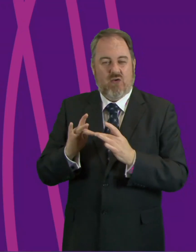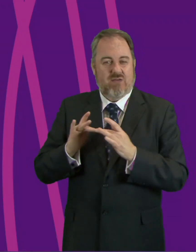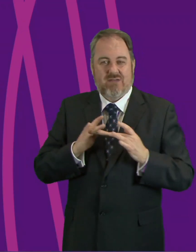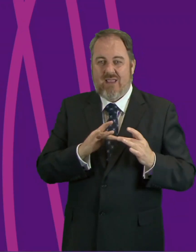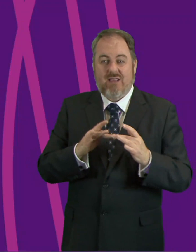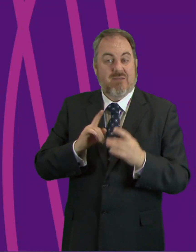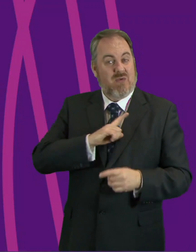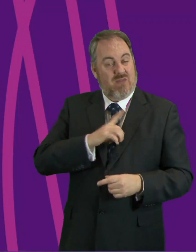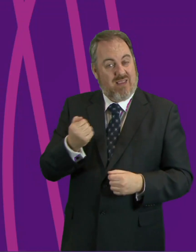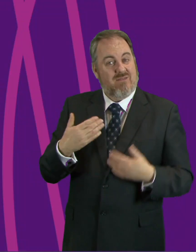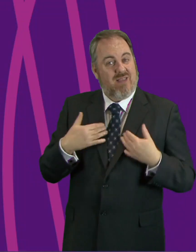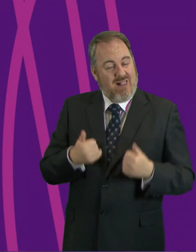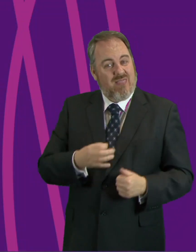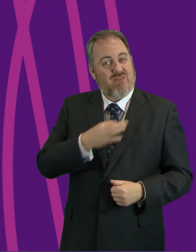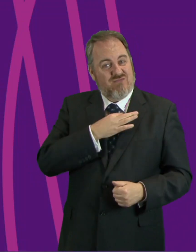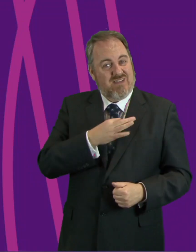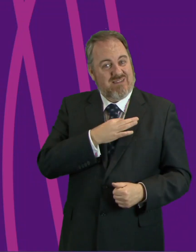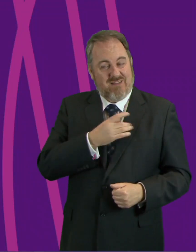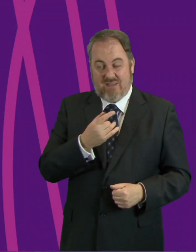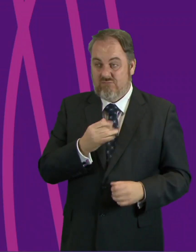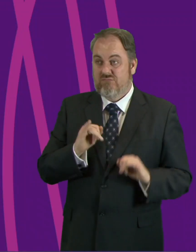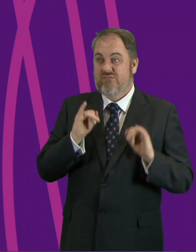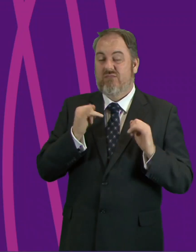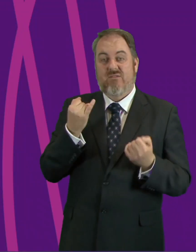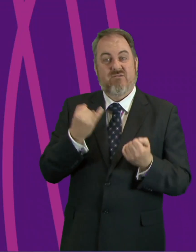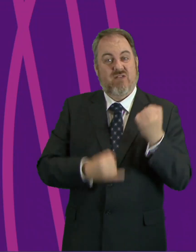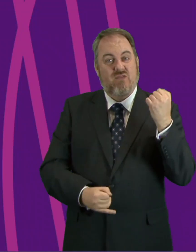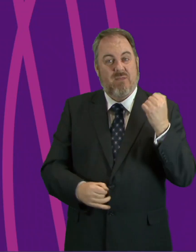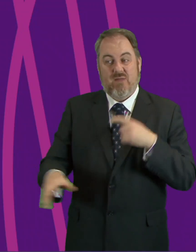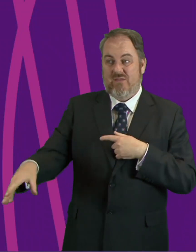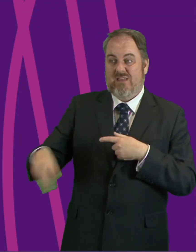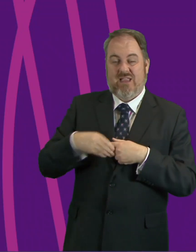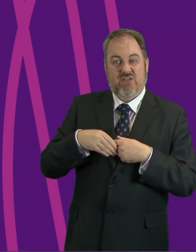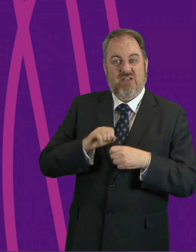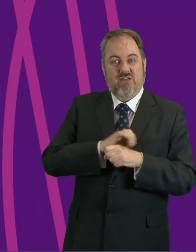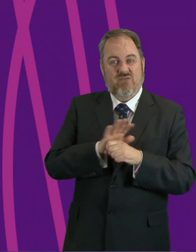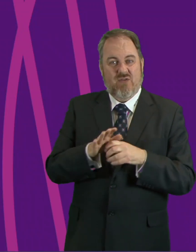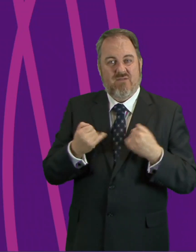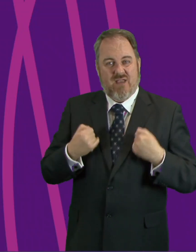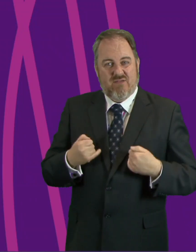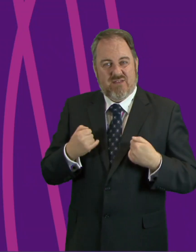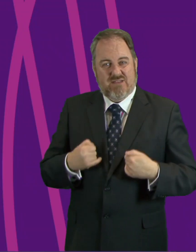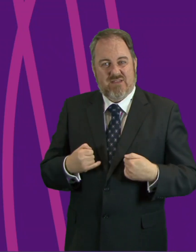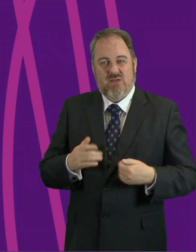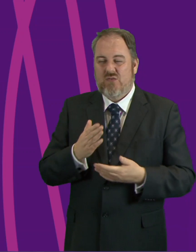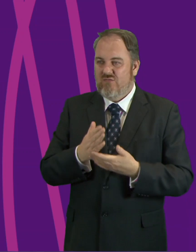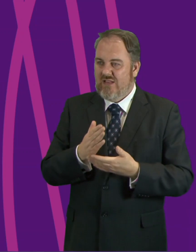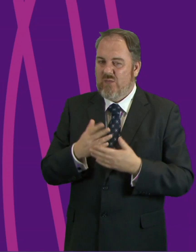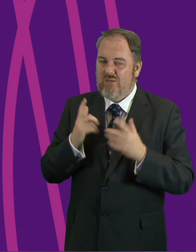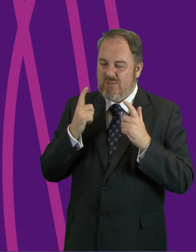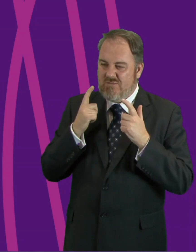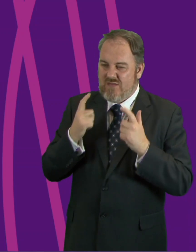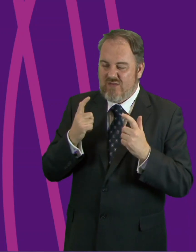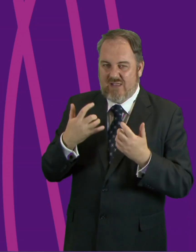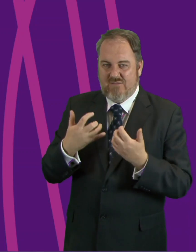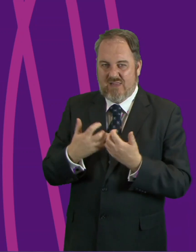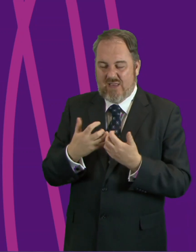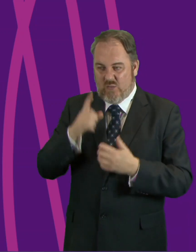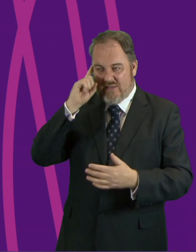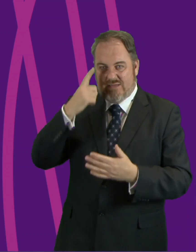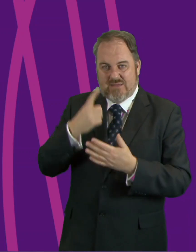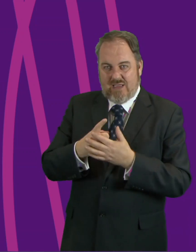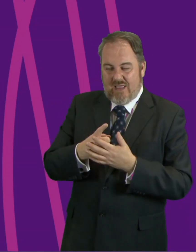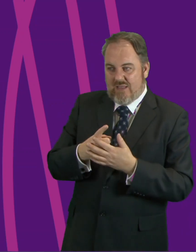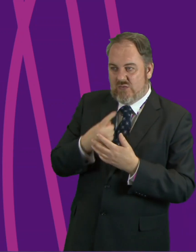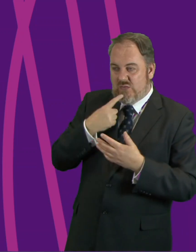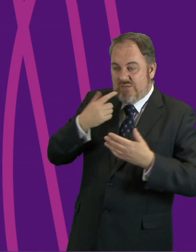changes that we would make to the advice around shielding would have to be very carefully considered and clinically